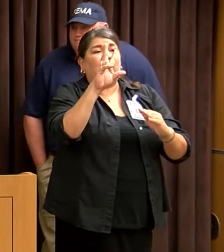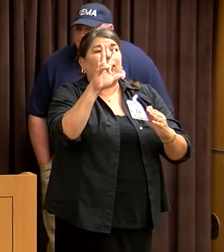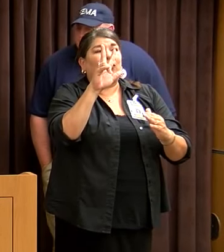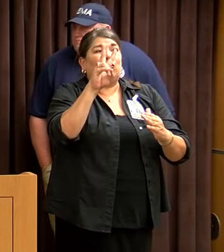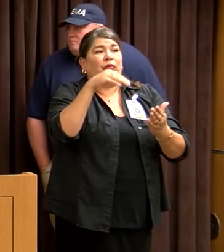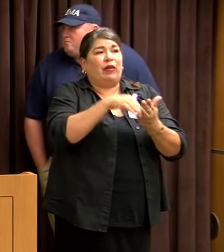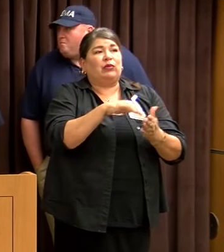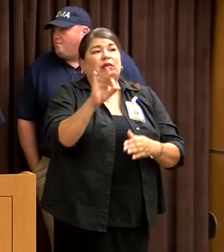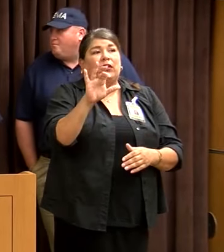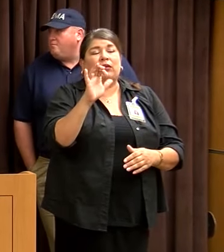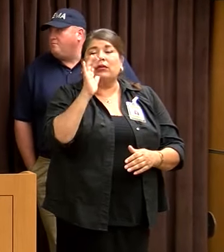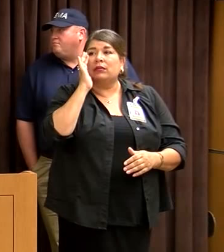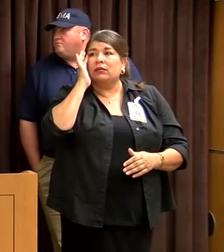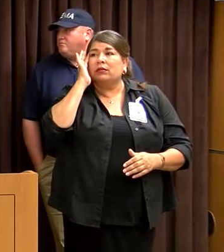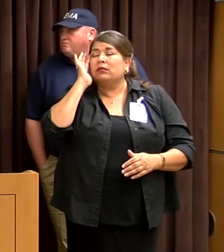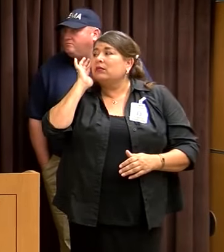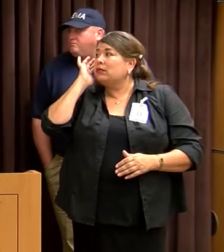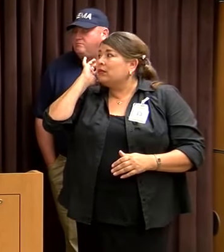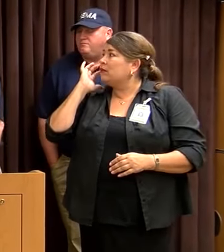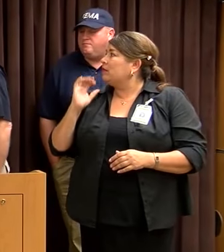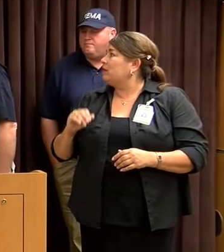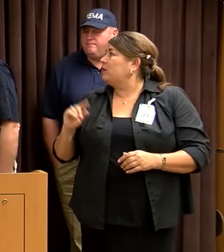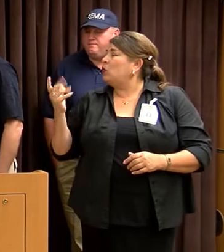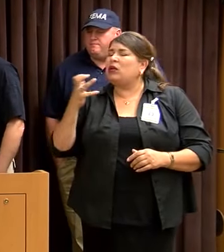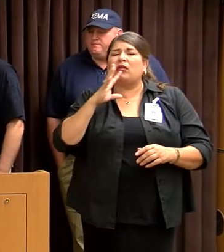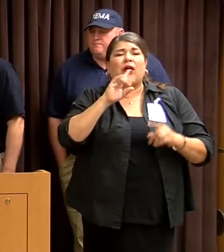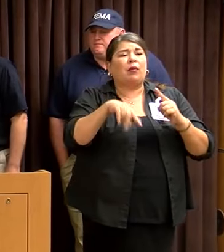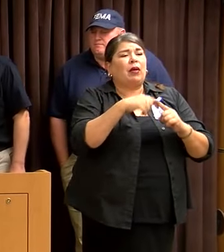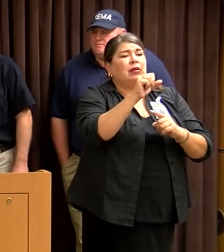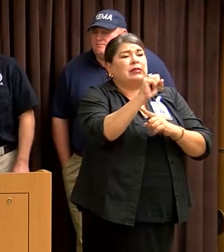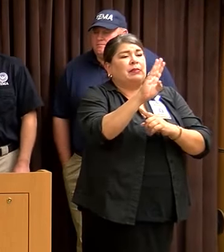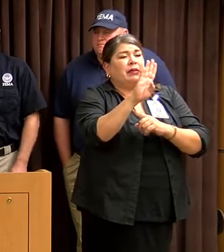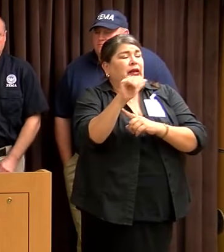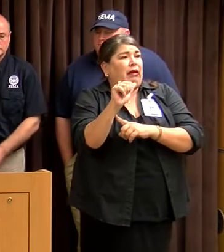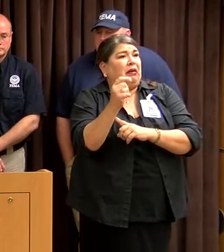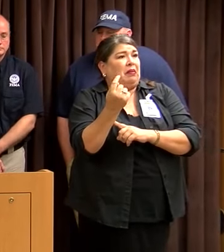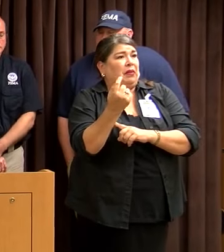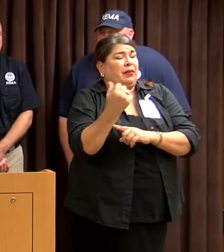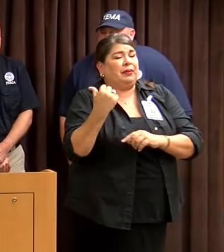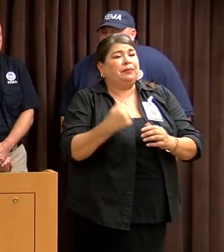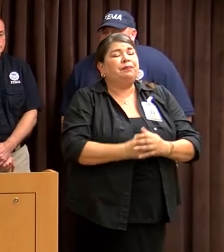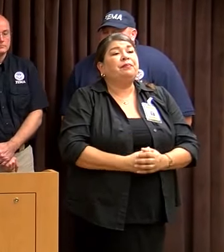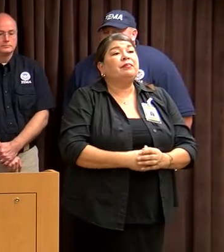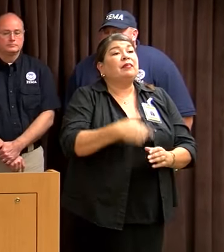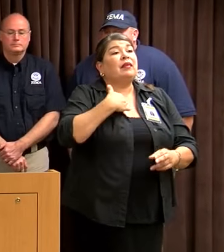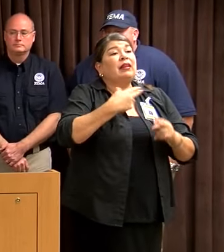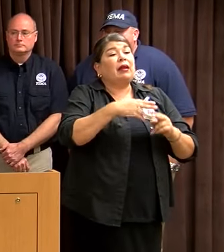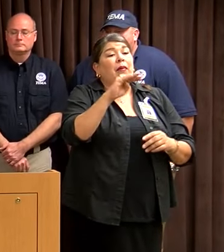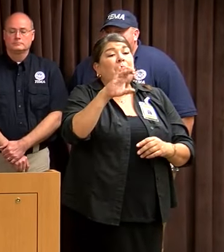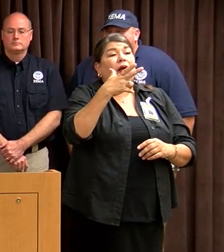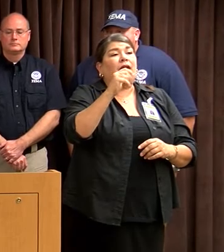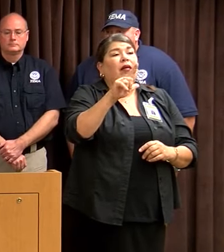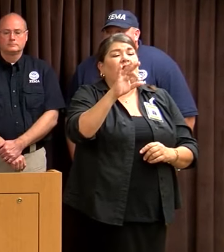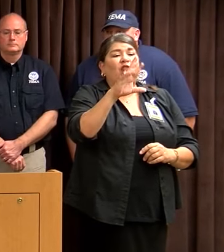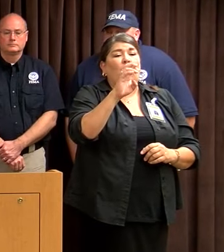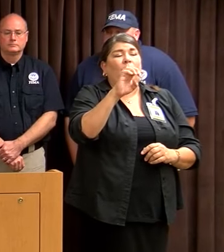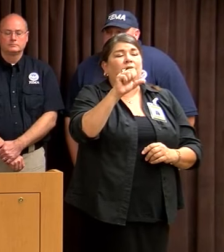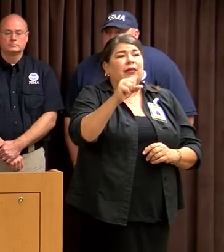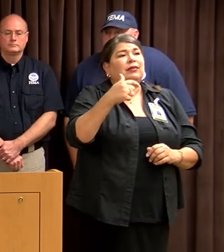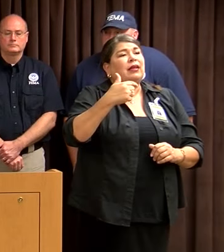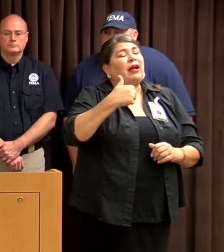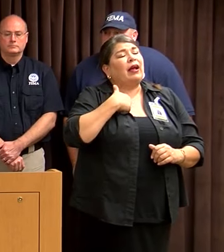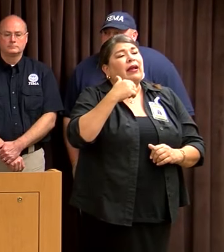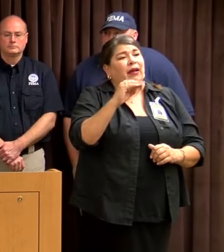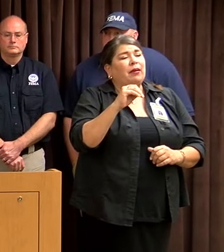$32,900. I want you to talk about SBA a little bit. Yeah. Sure. I'm Michael Flores. I'm a public information officer with the Small